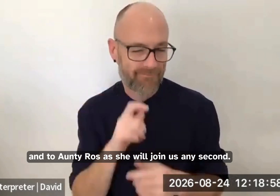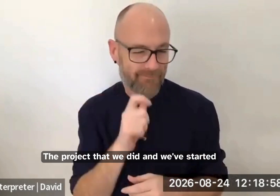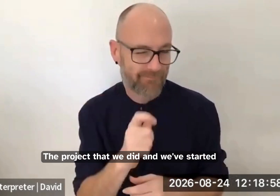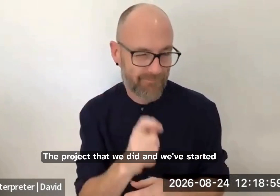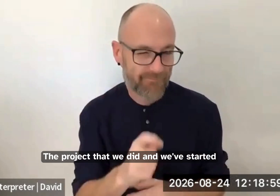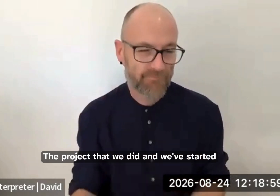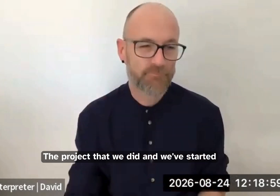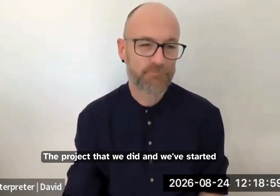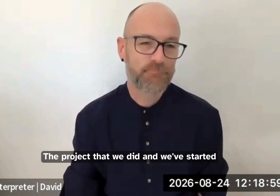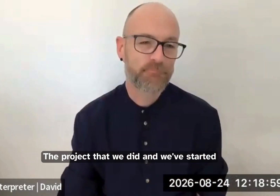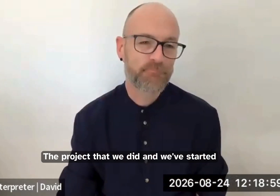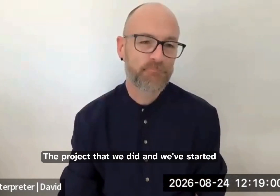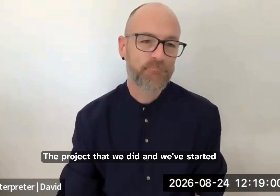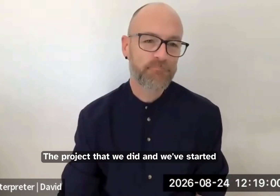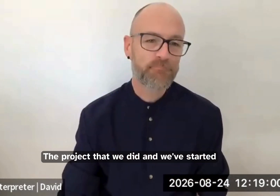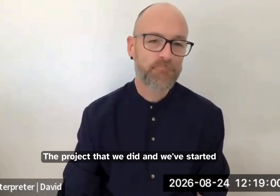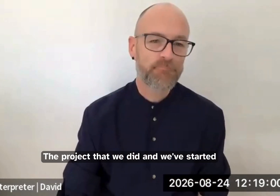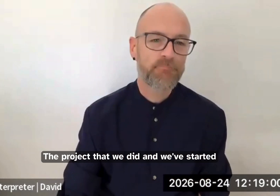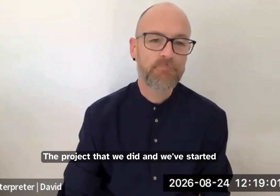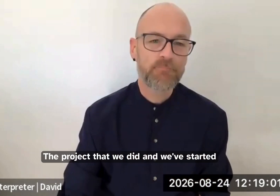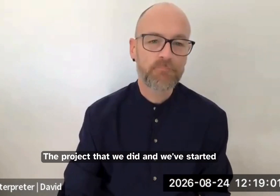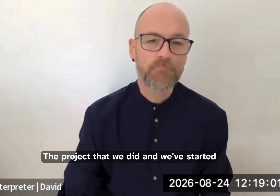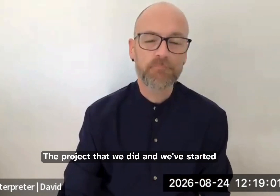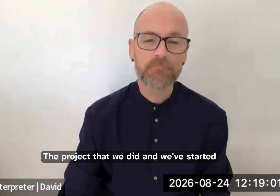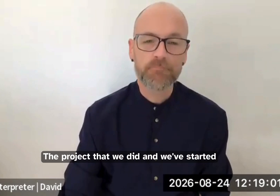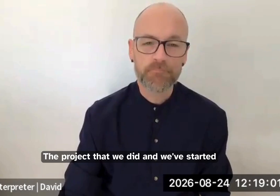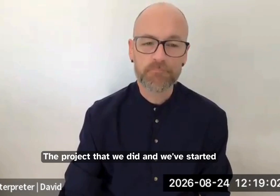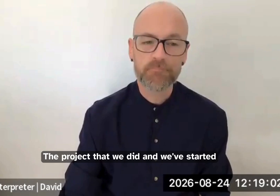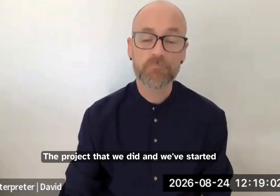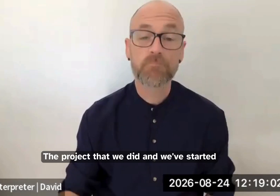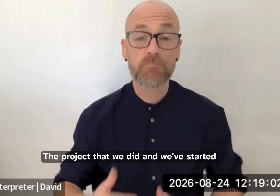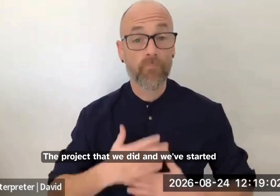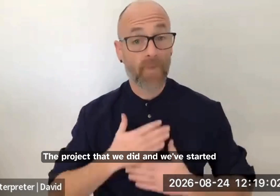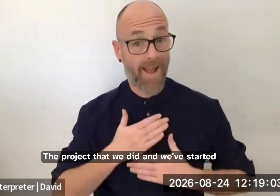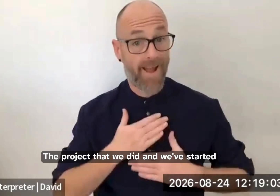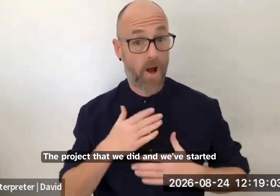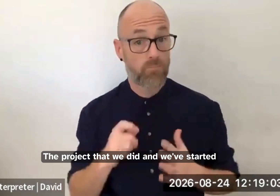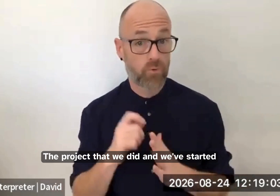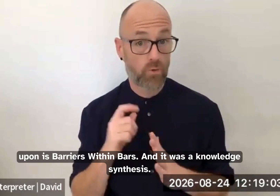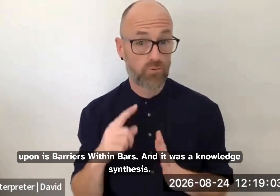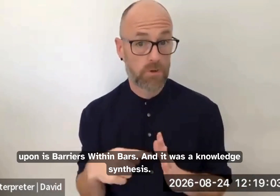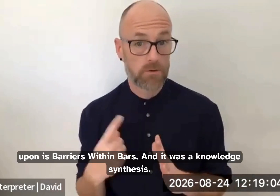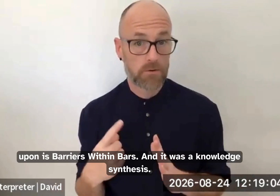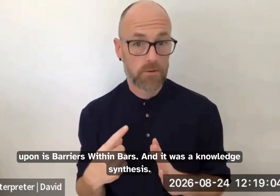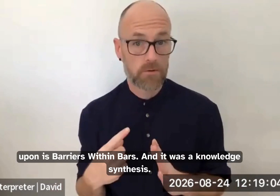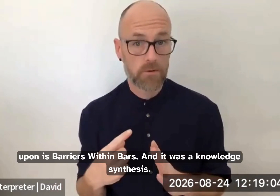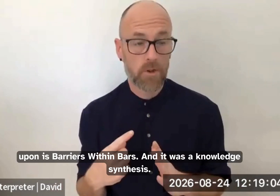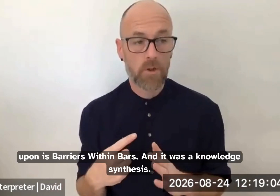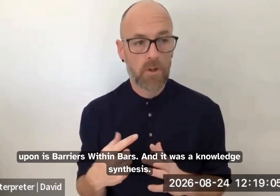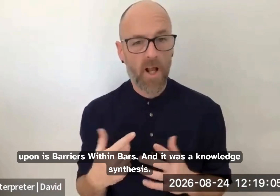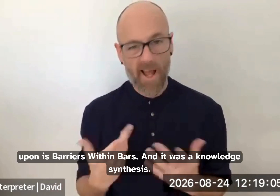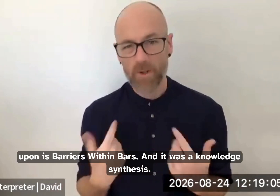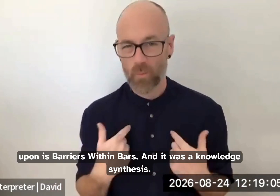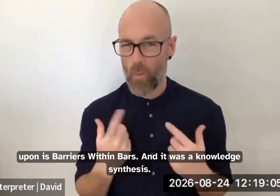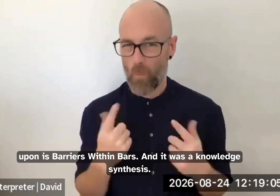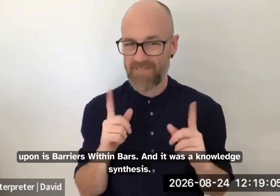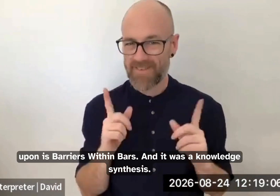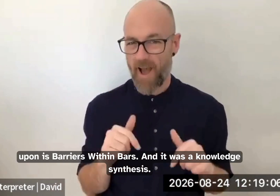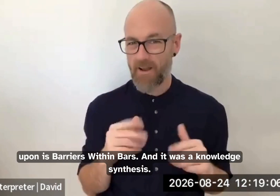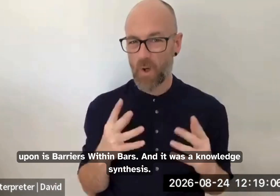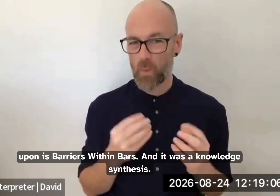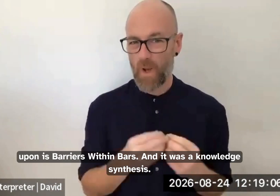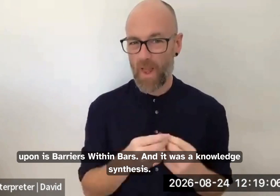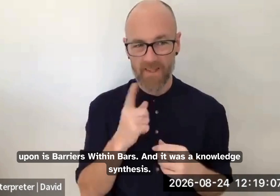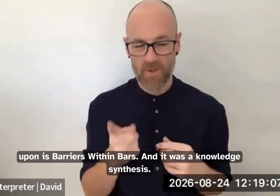second. The project that we did and we've started upon is Barriers